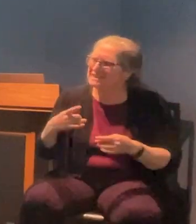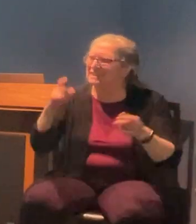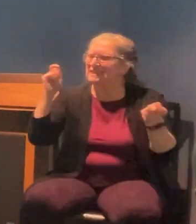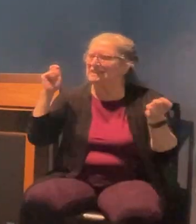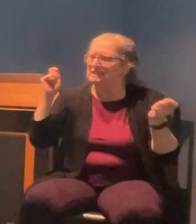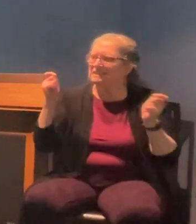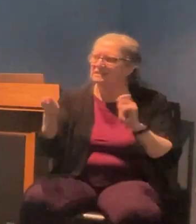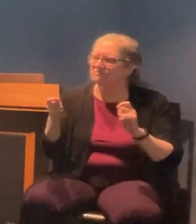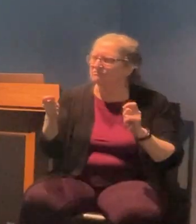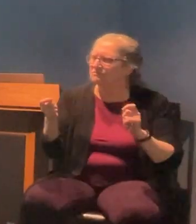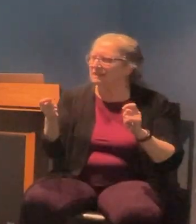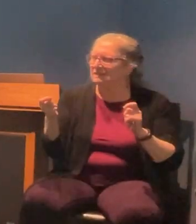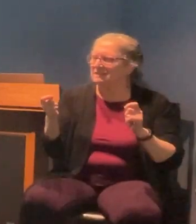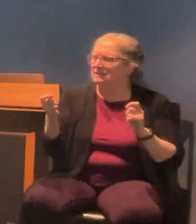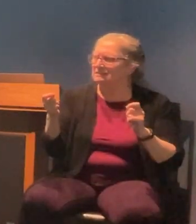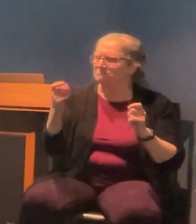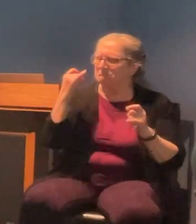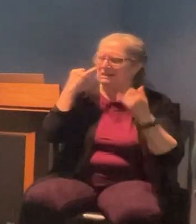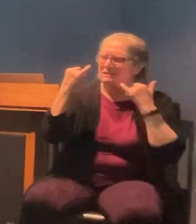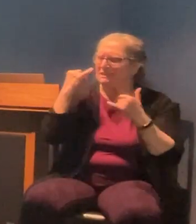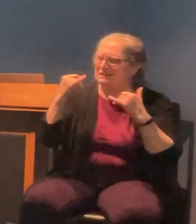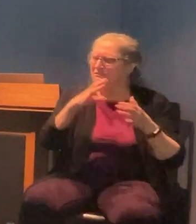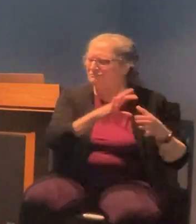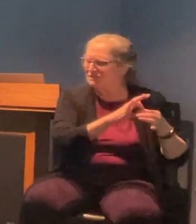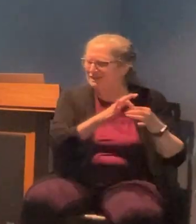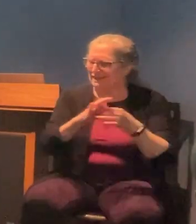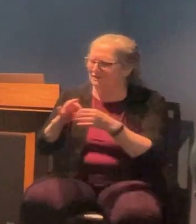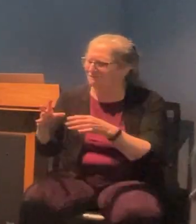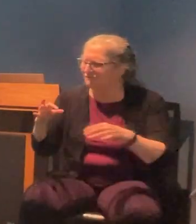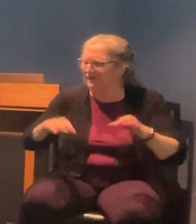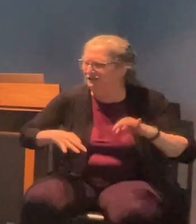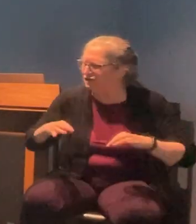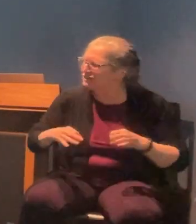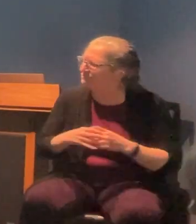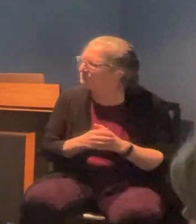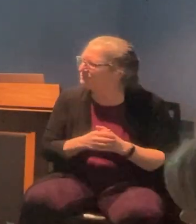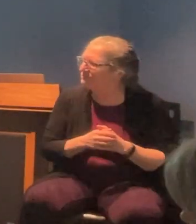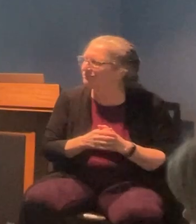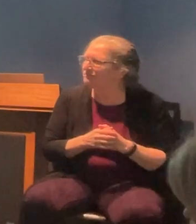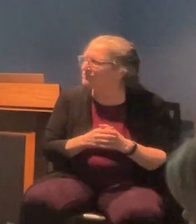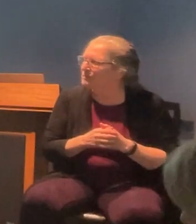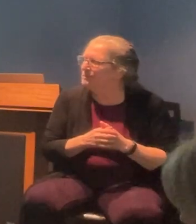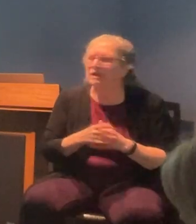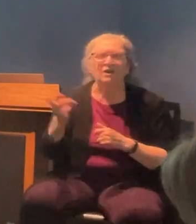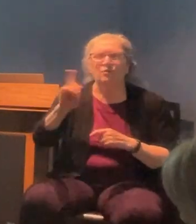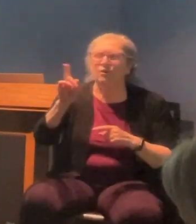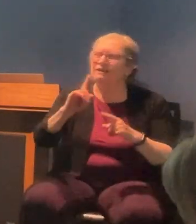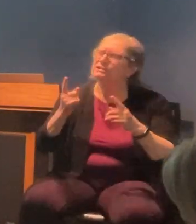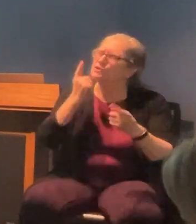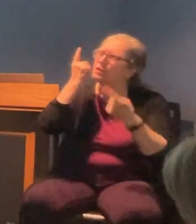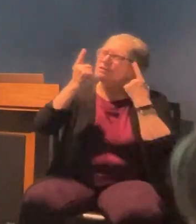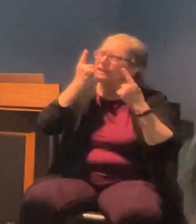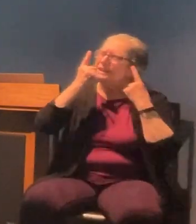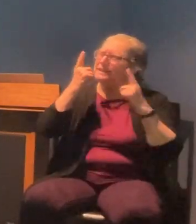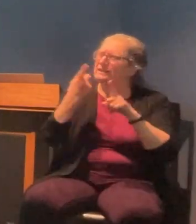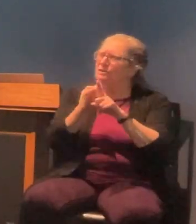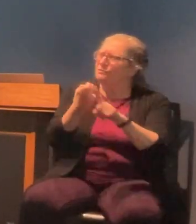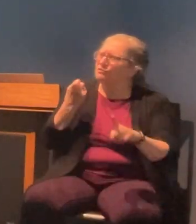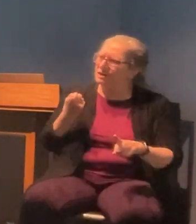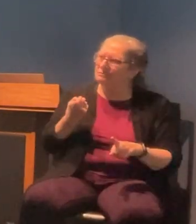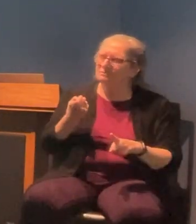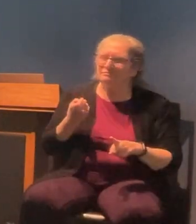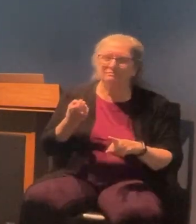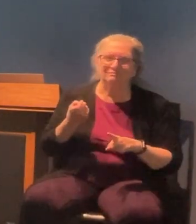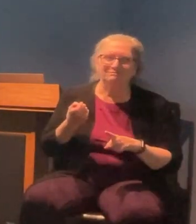chain with fashion. I'm just trying to get where your thinking is, where the art